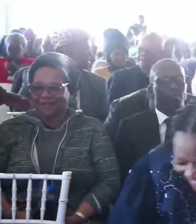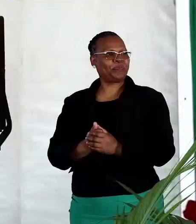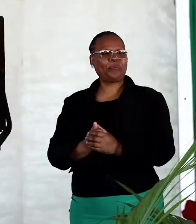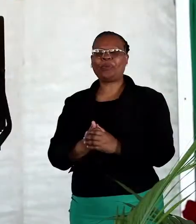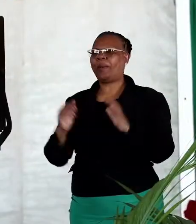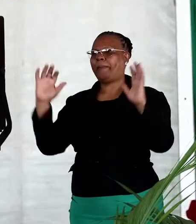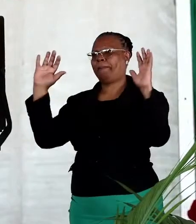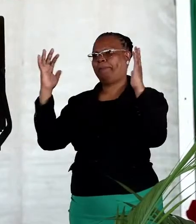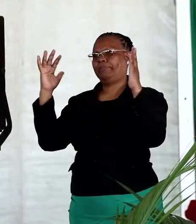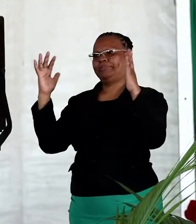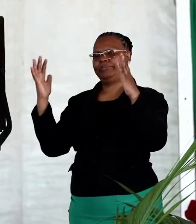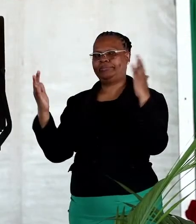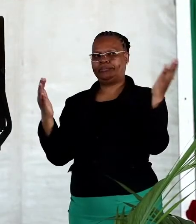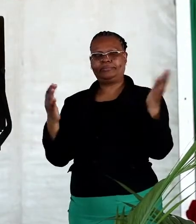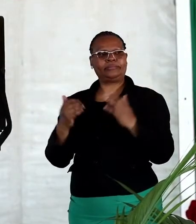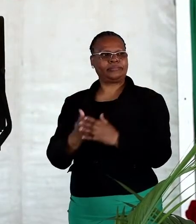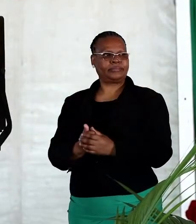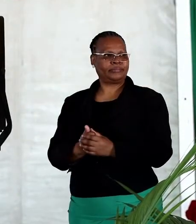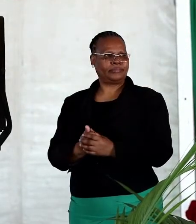Malibongwe.